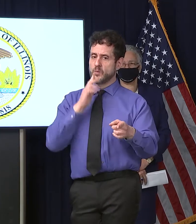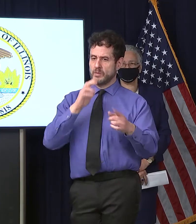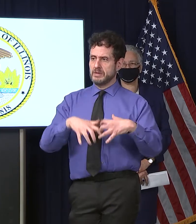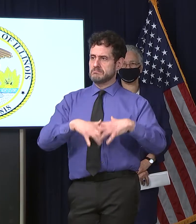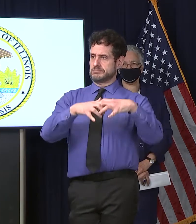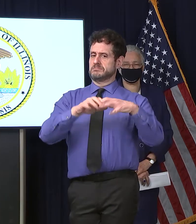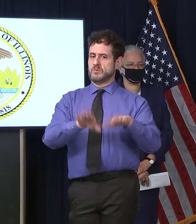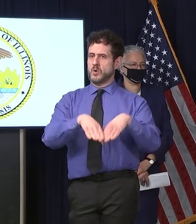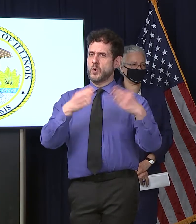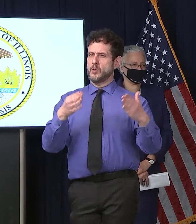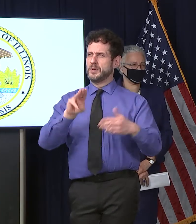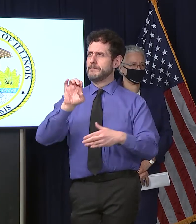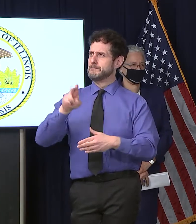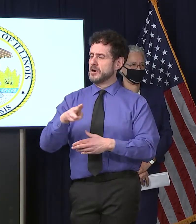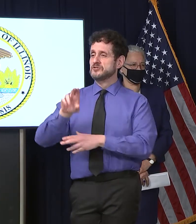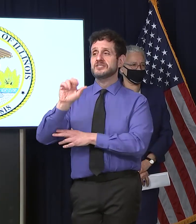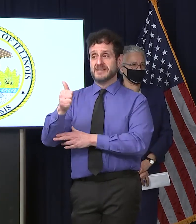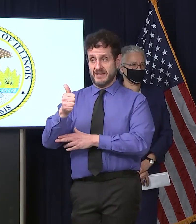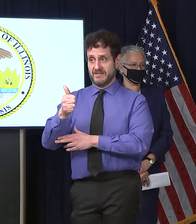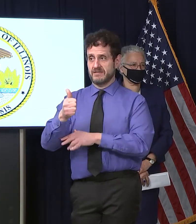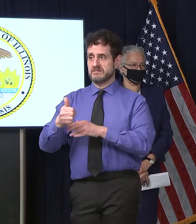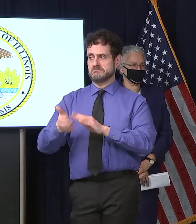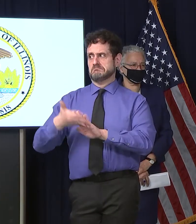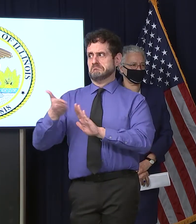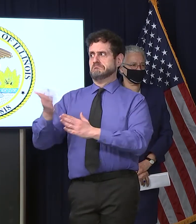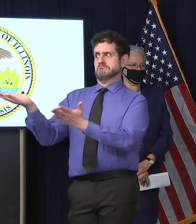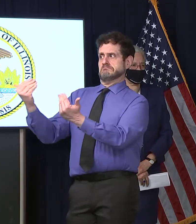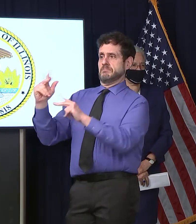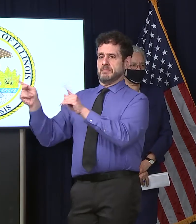in March 10th, will help us